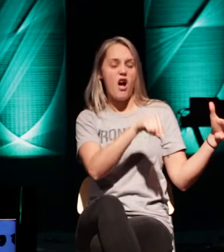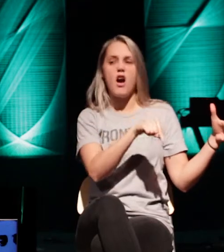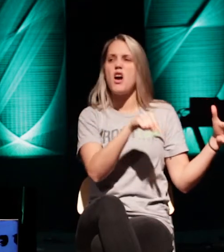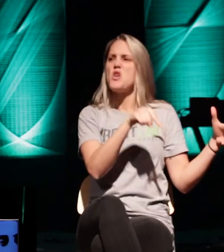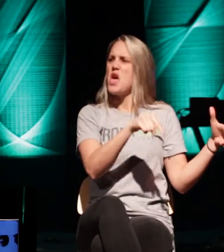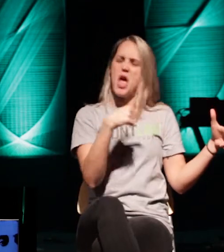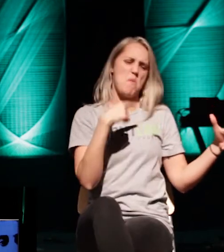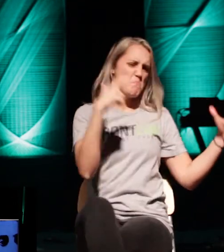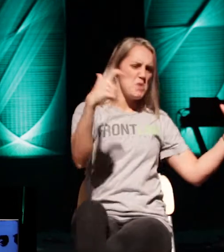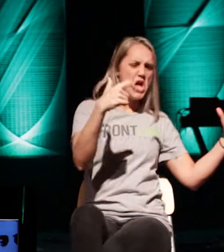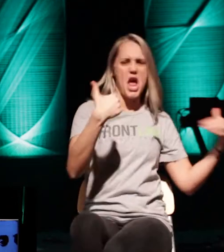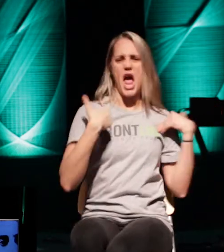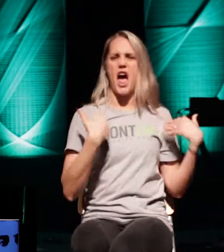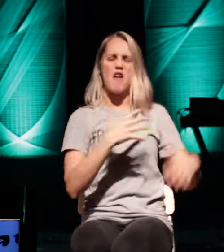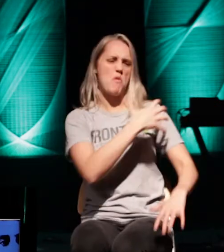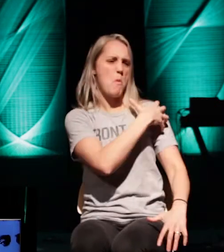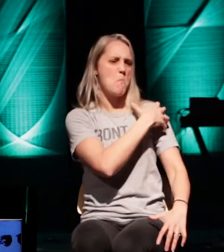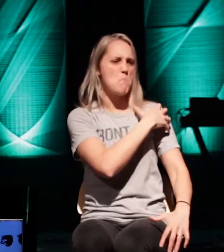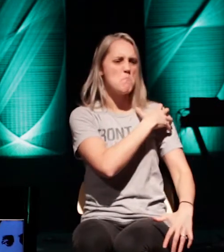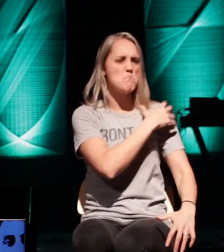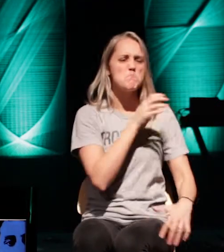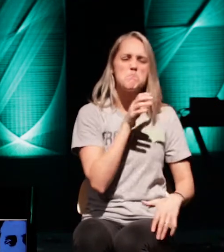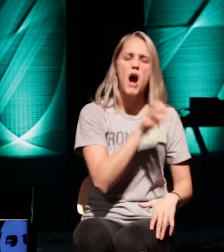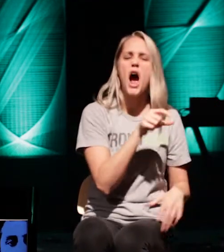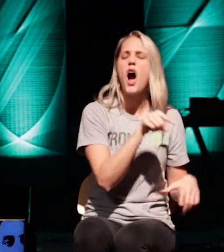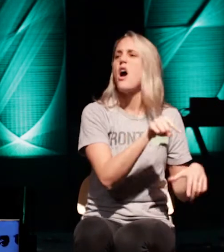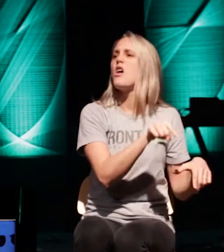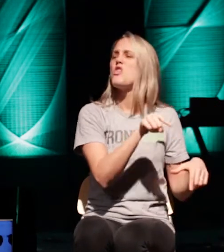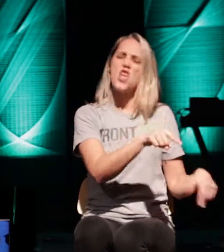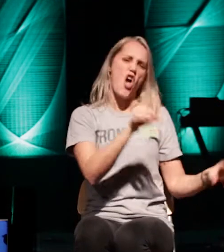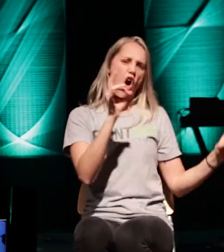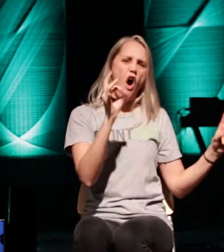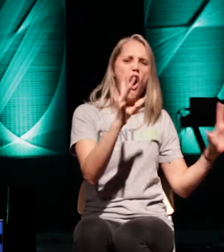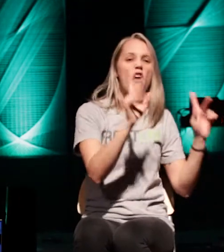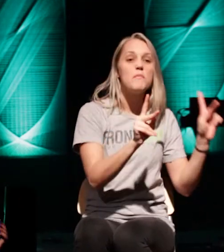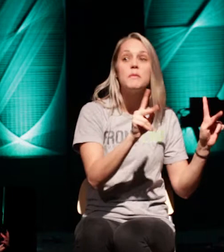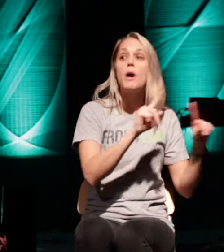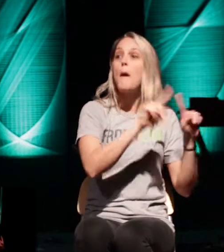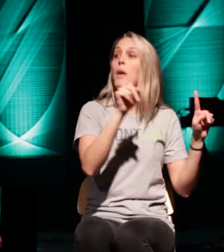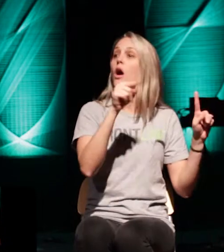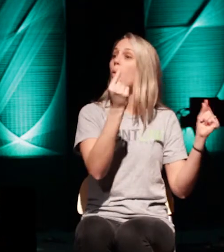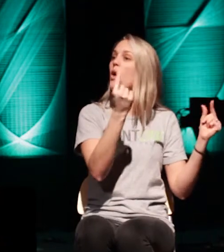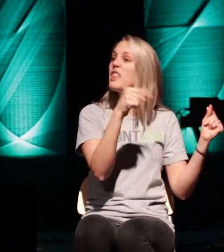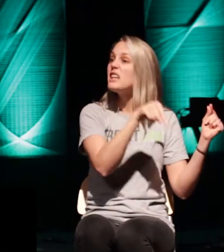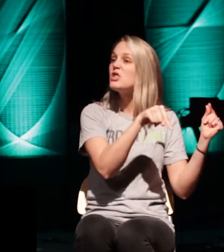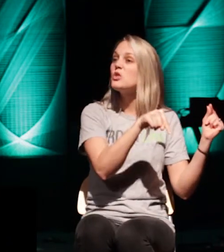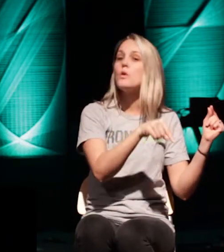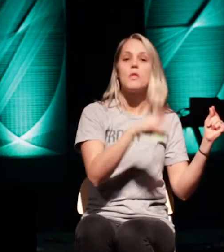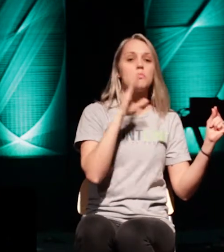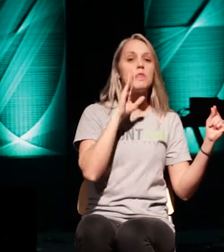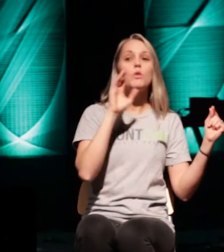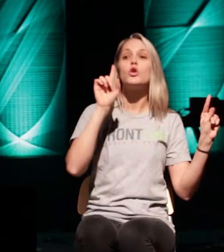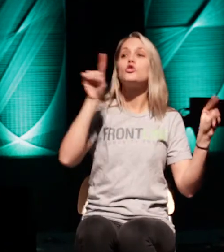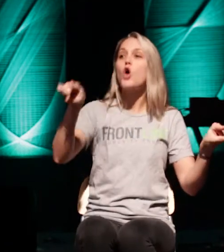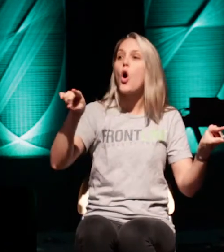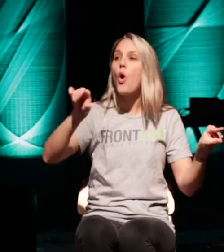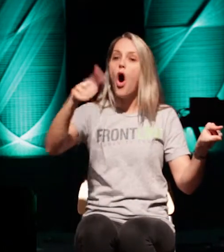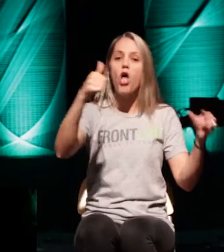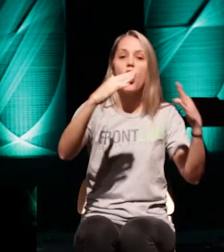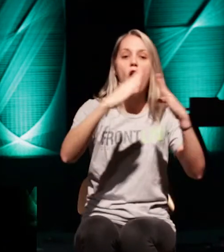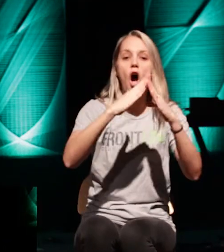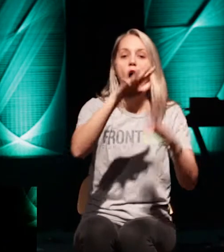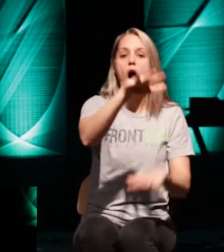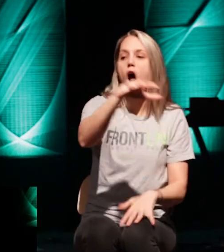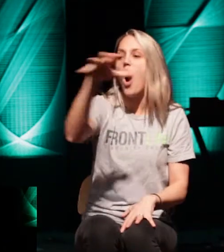and so powerful and so wicked, they would move into cities or nations or people groups that they would attack, and they would